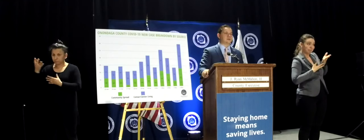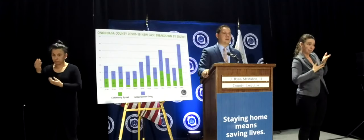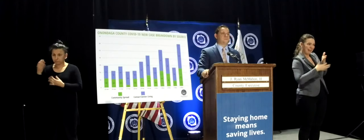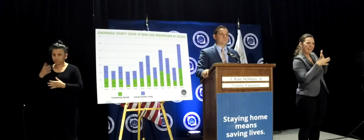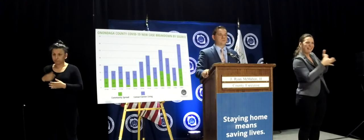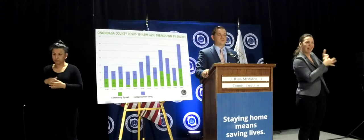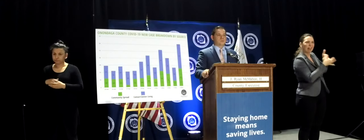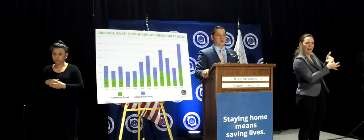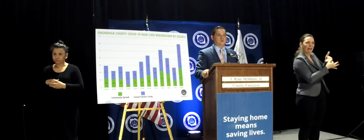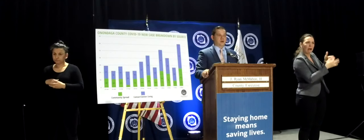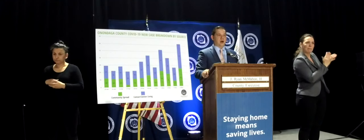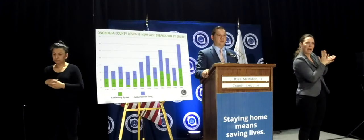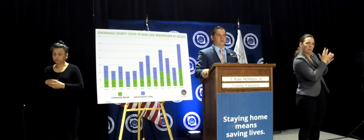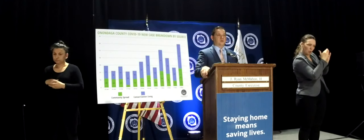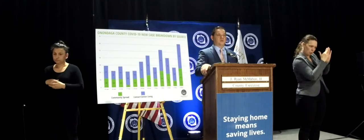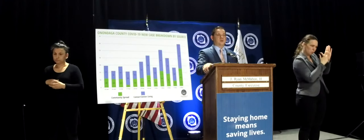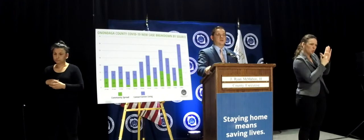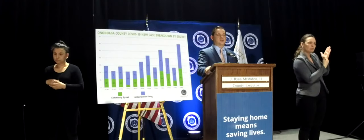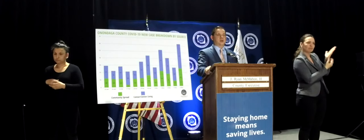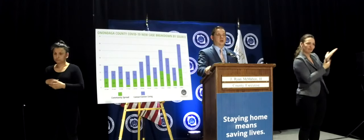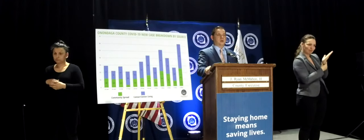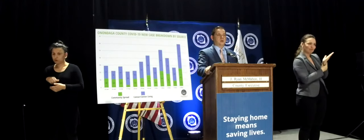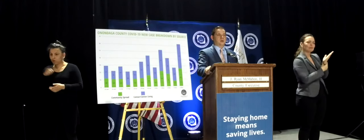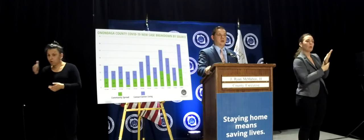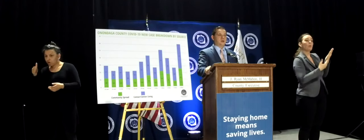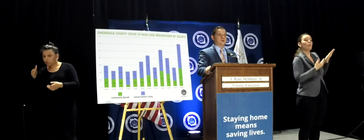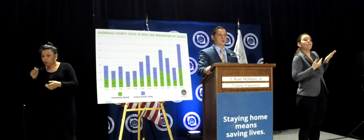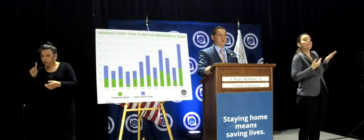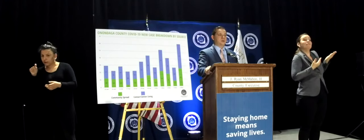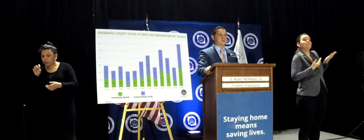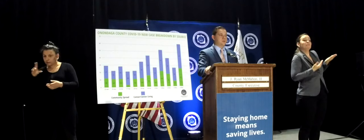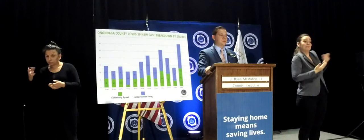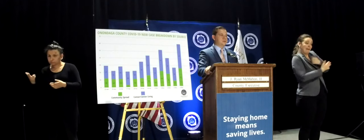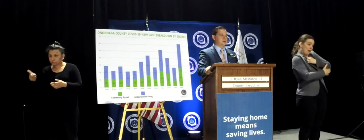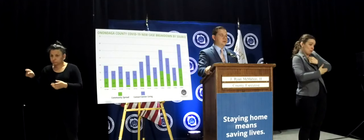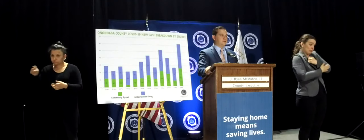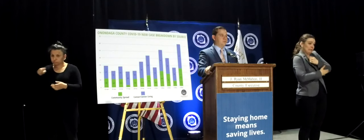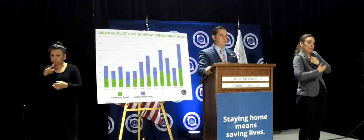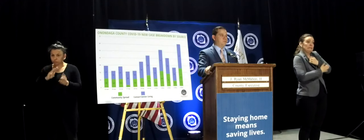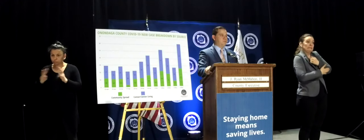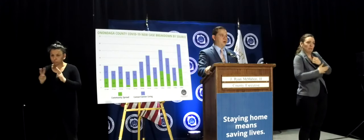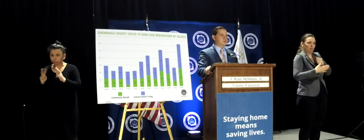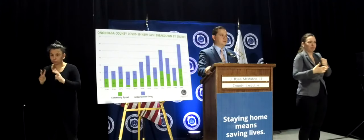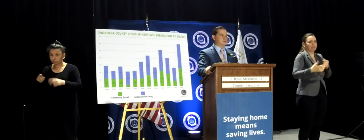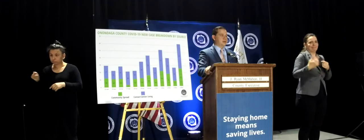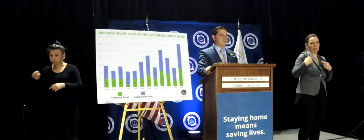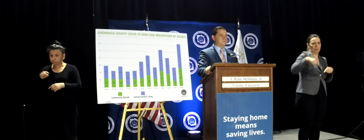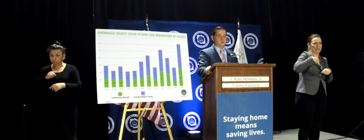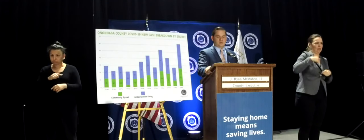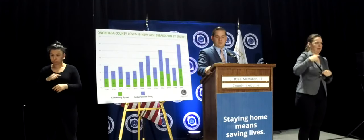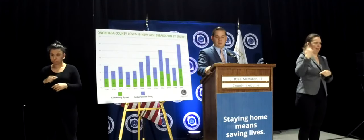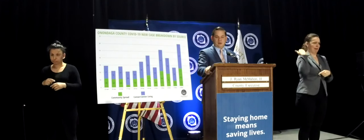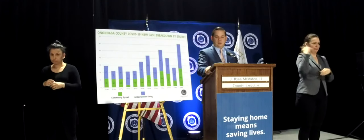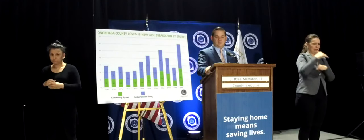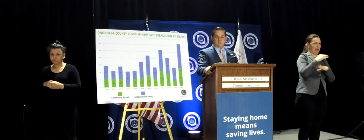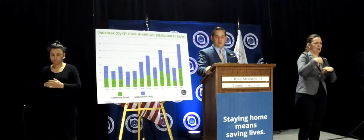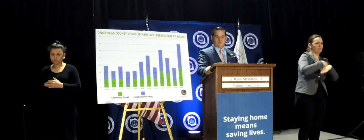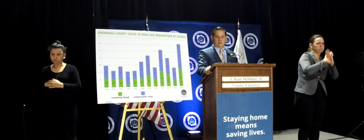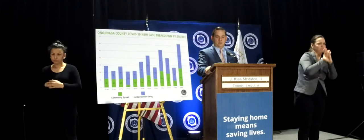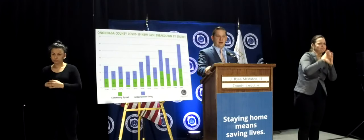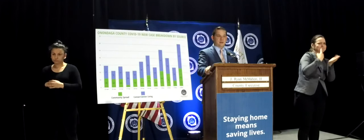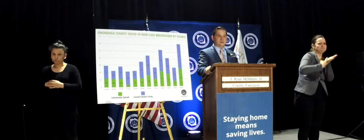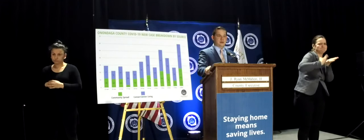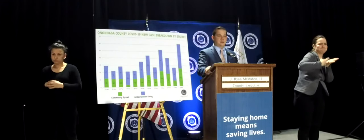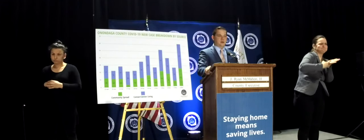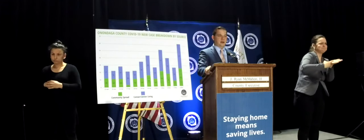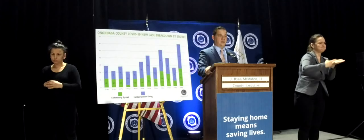state last night. Very helpful for us to share stories that we're seeing in different parts of the state. Many of